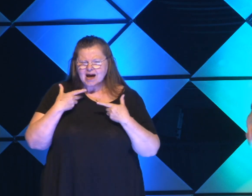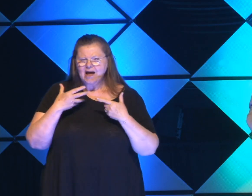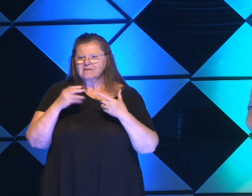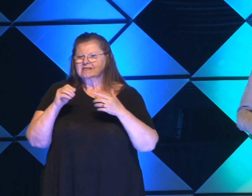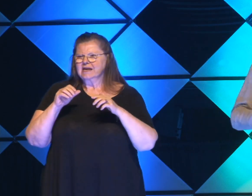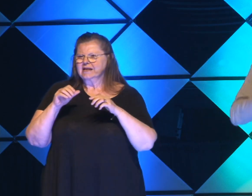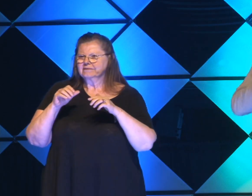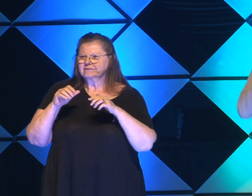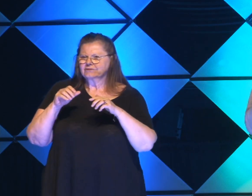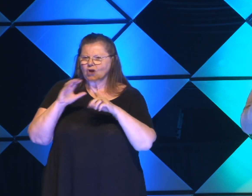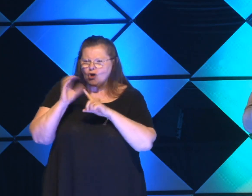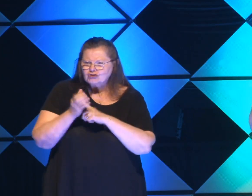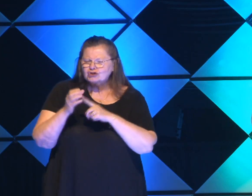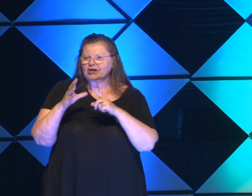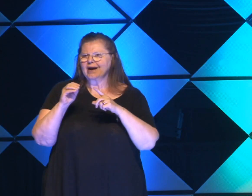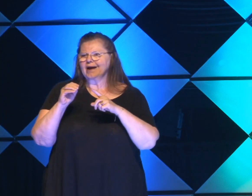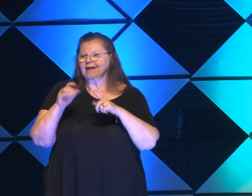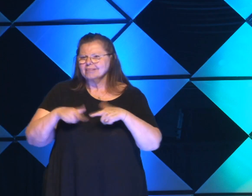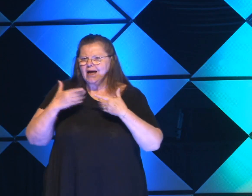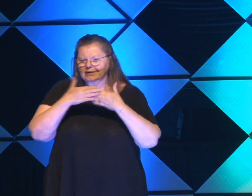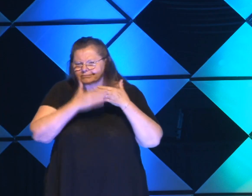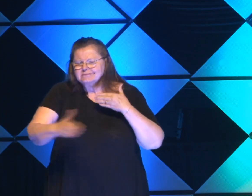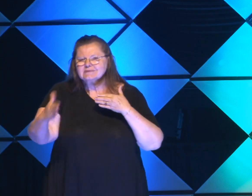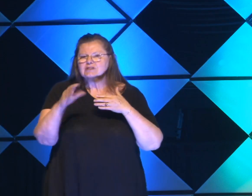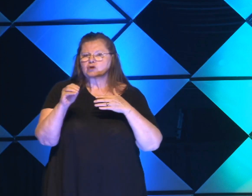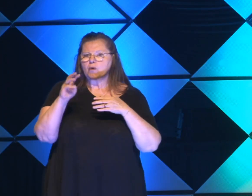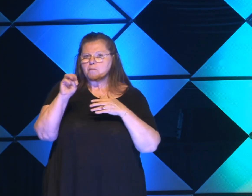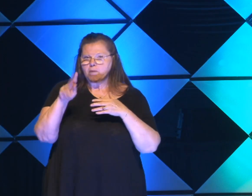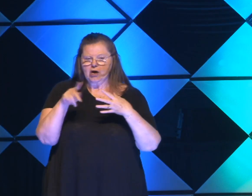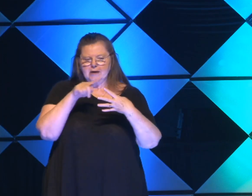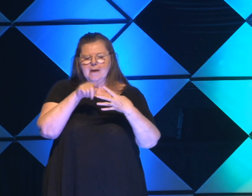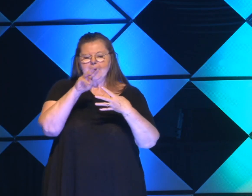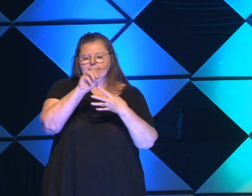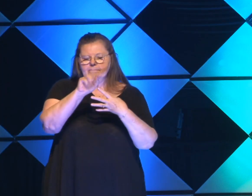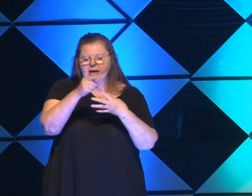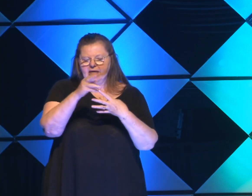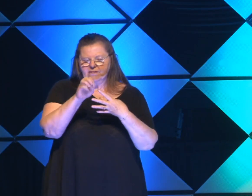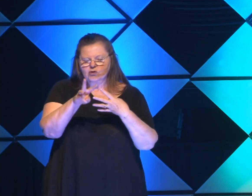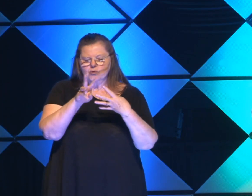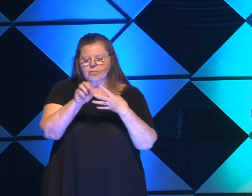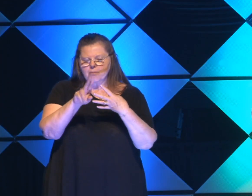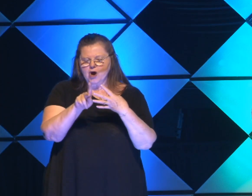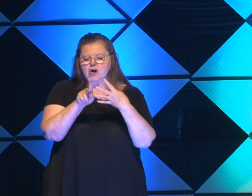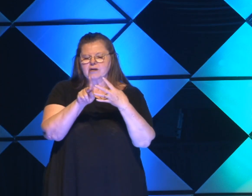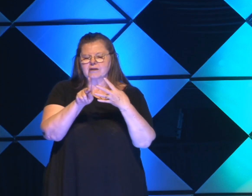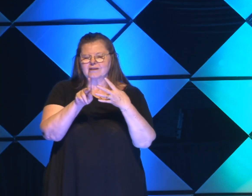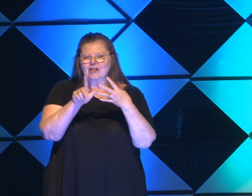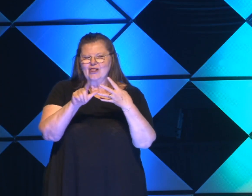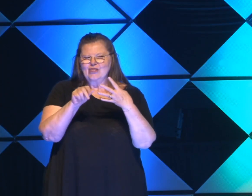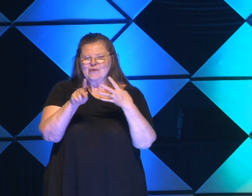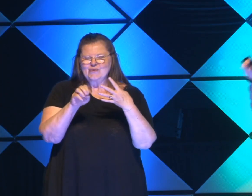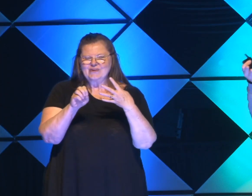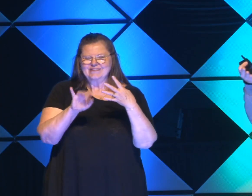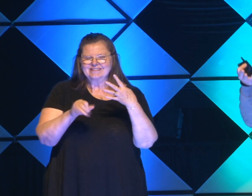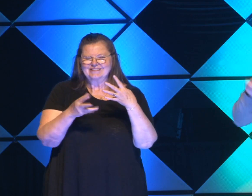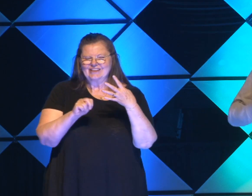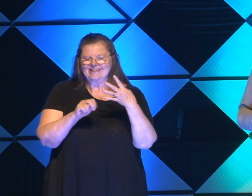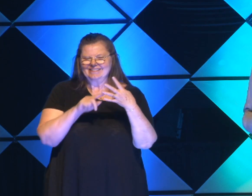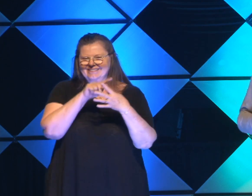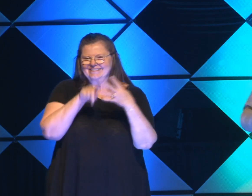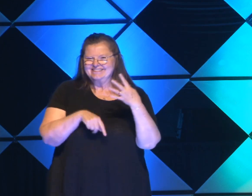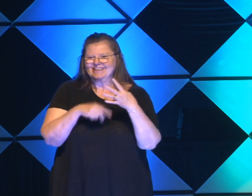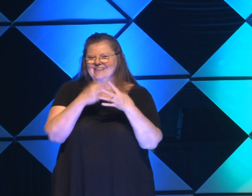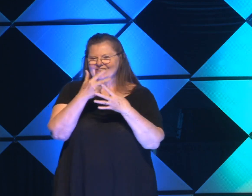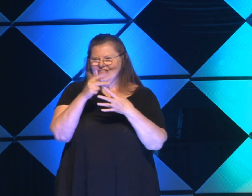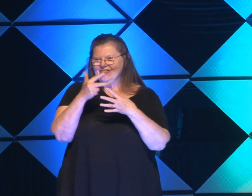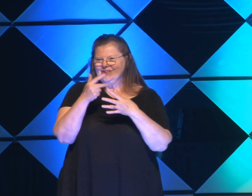culture, right? So Mark is the fourth one, Matthew, Mark, third one in the New Testament.